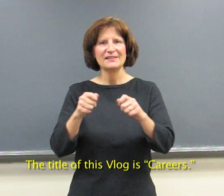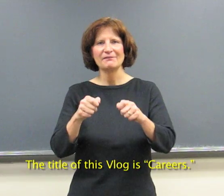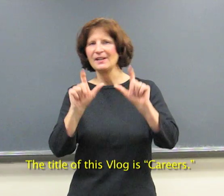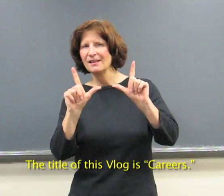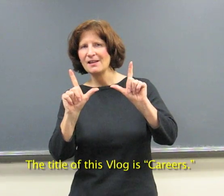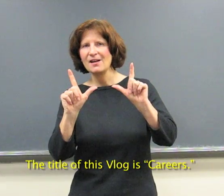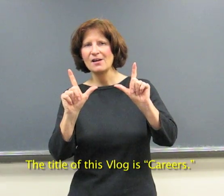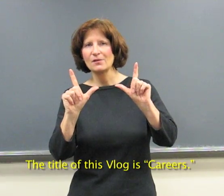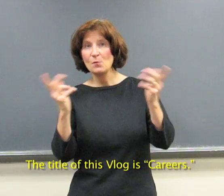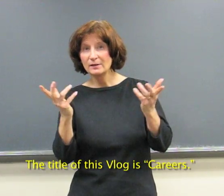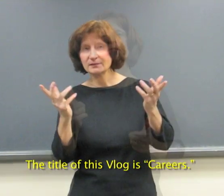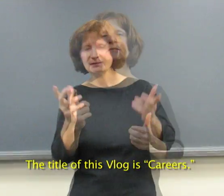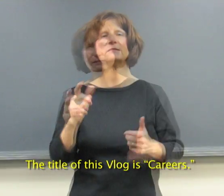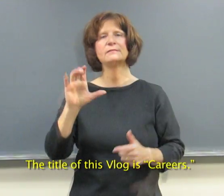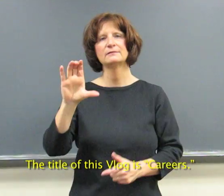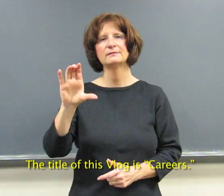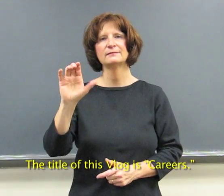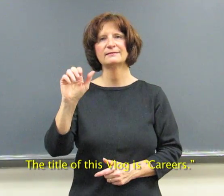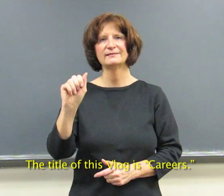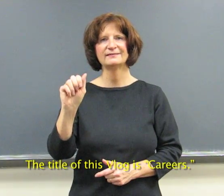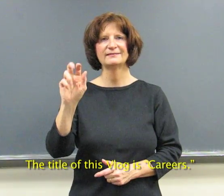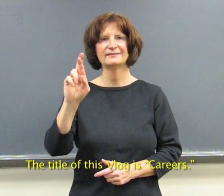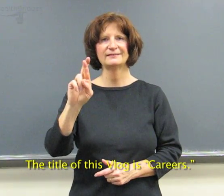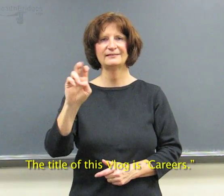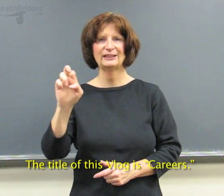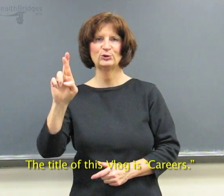The title of this vlog is Careers.